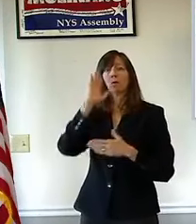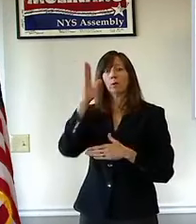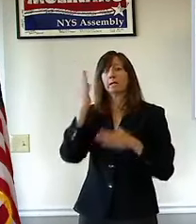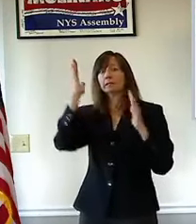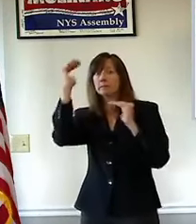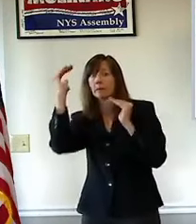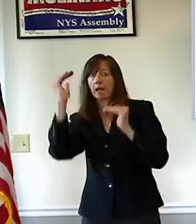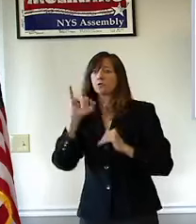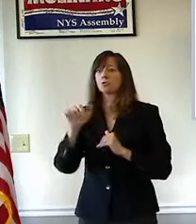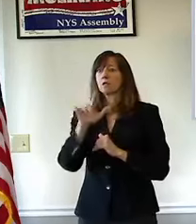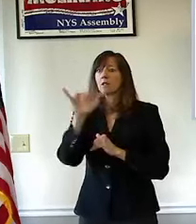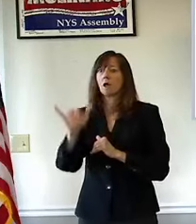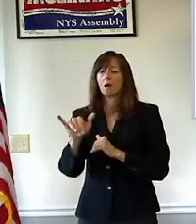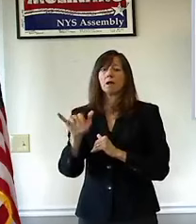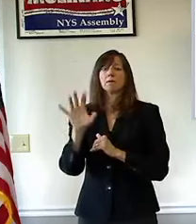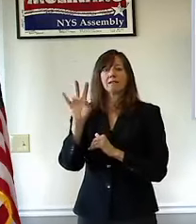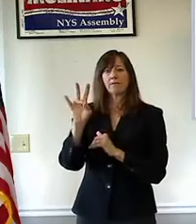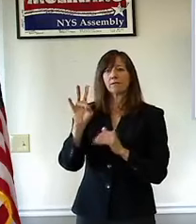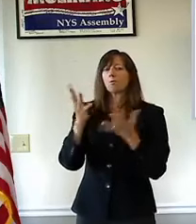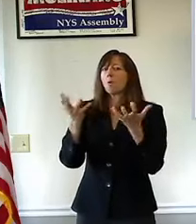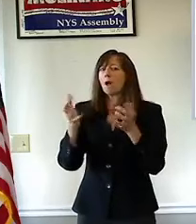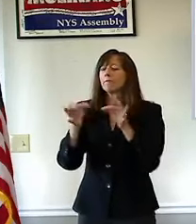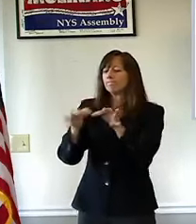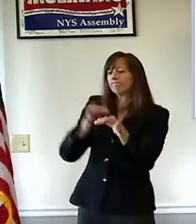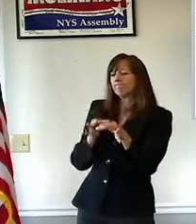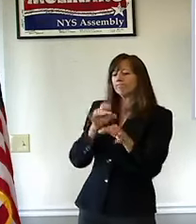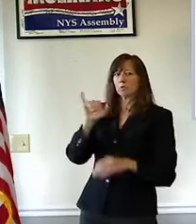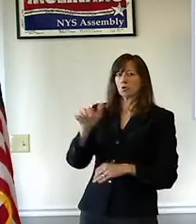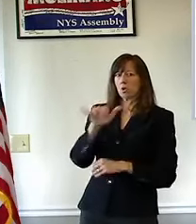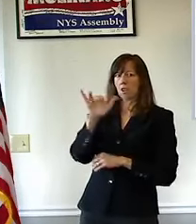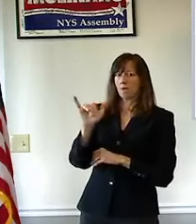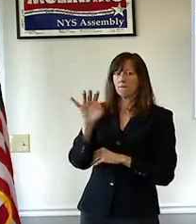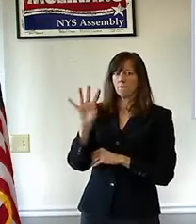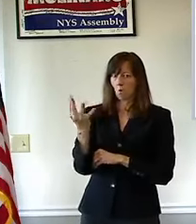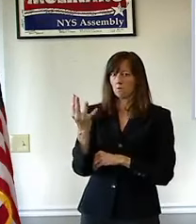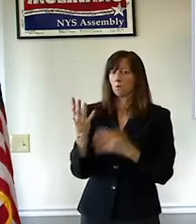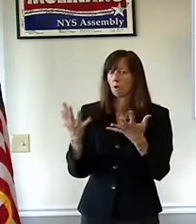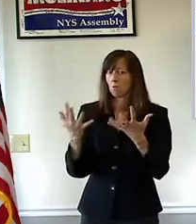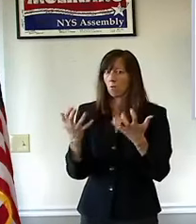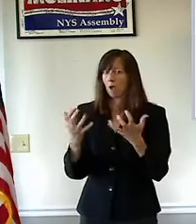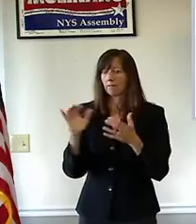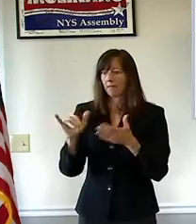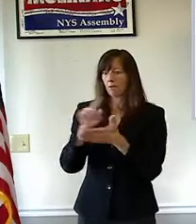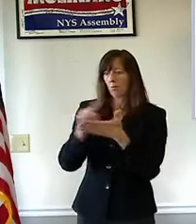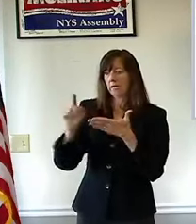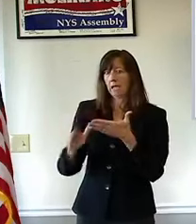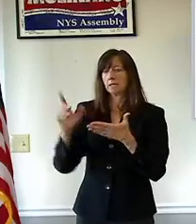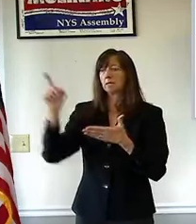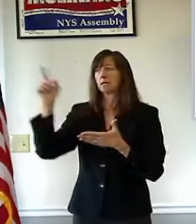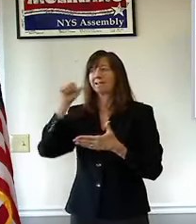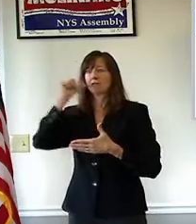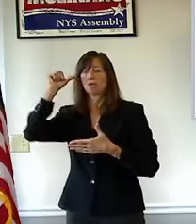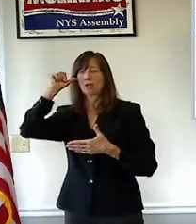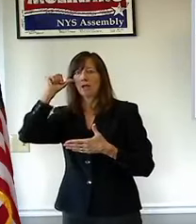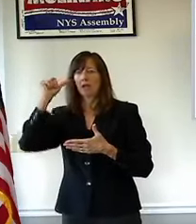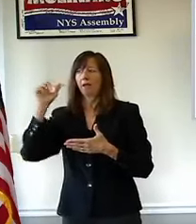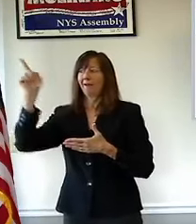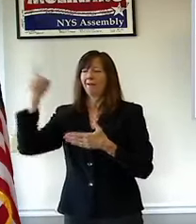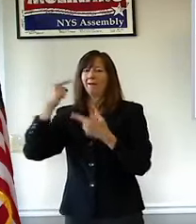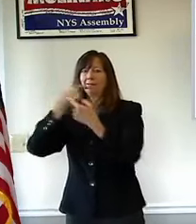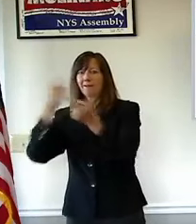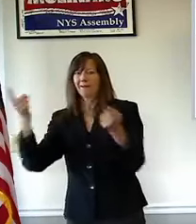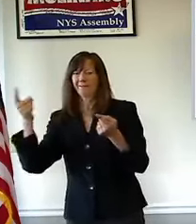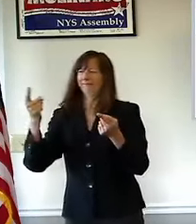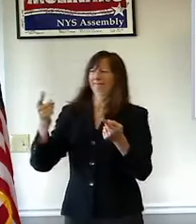to the 4th of July weekend. We think that, quite frankly, now with the language the state issued yesterday, there's even less of a risk for us